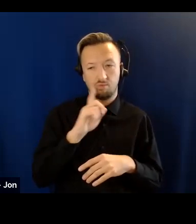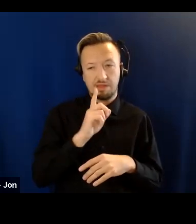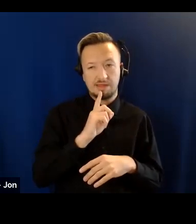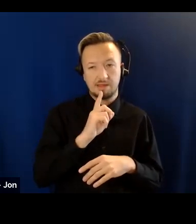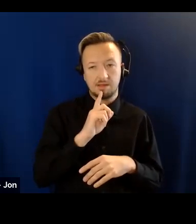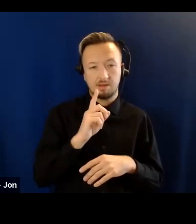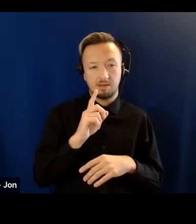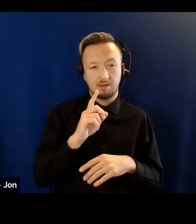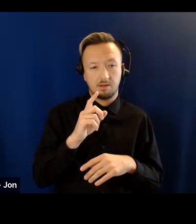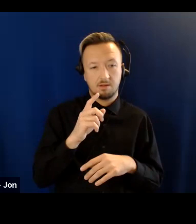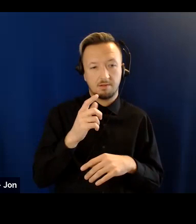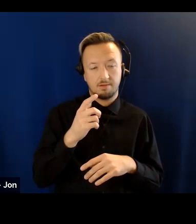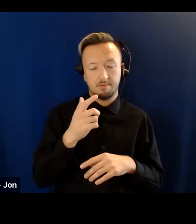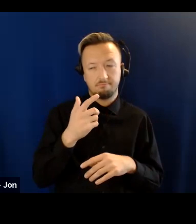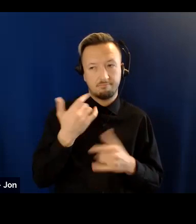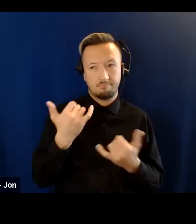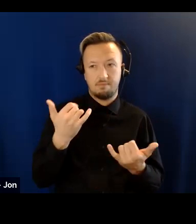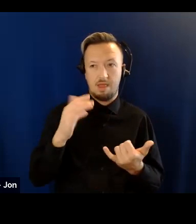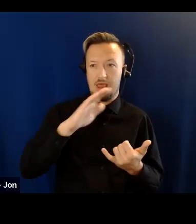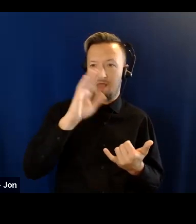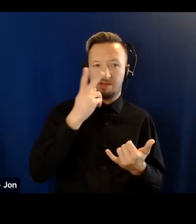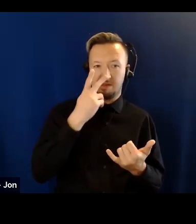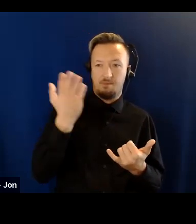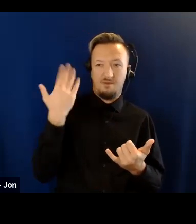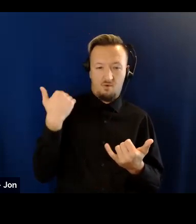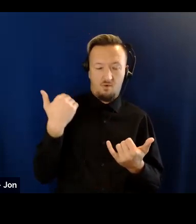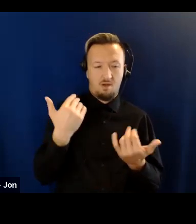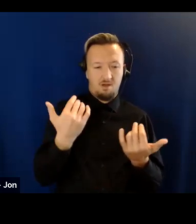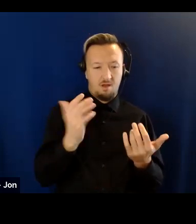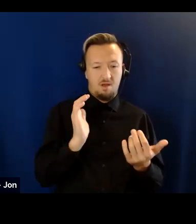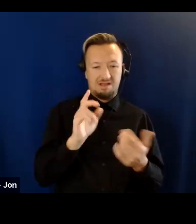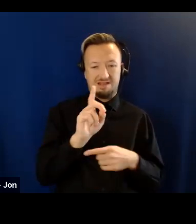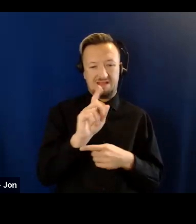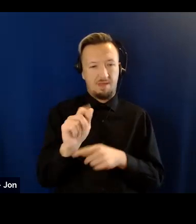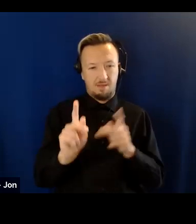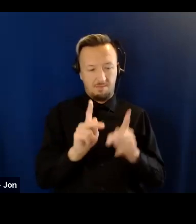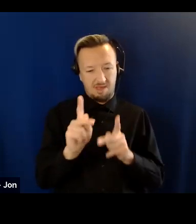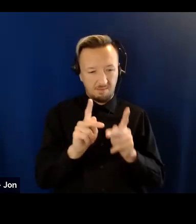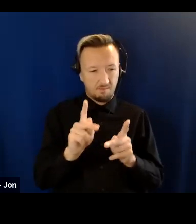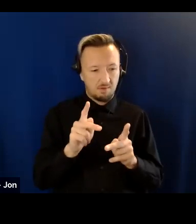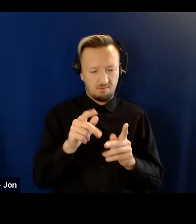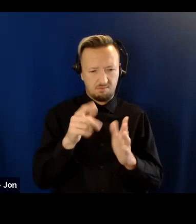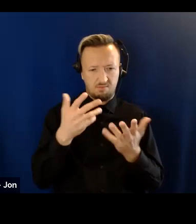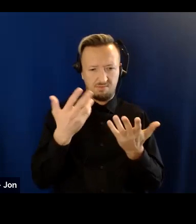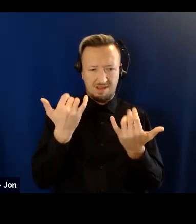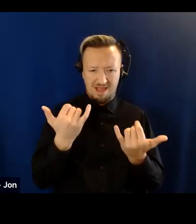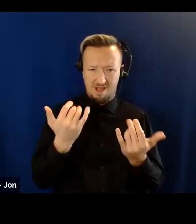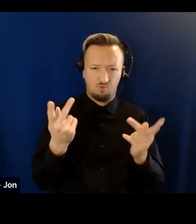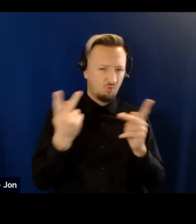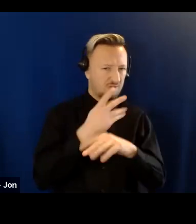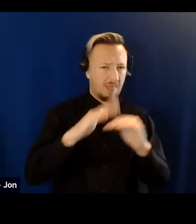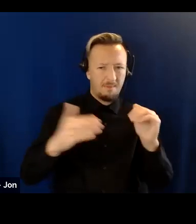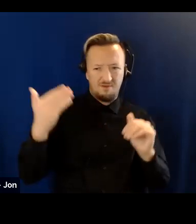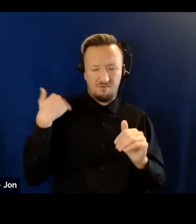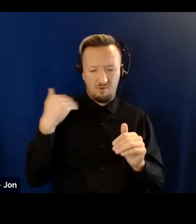unprecedented genocide of our people, our siblings who